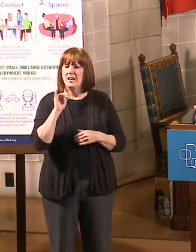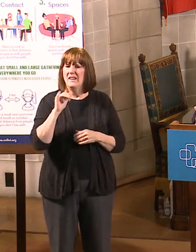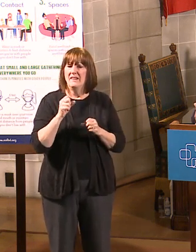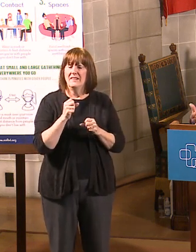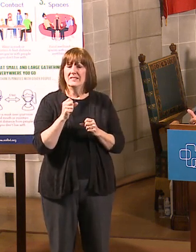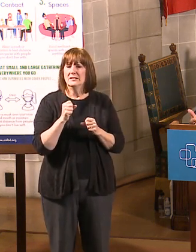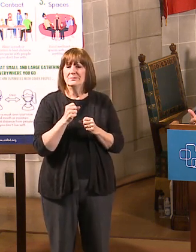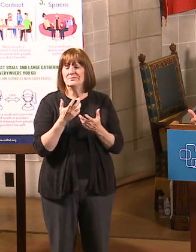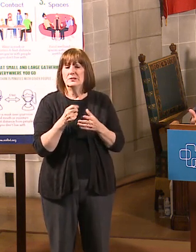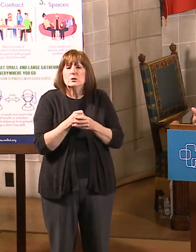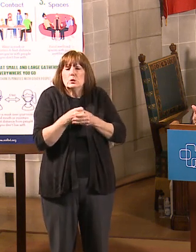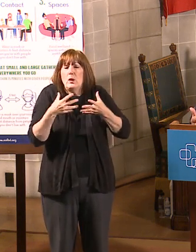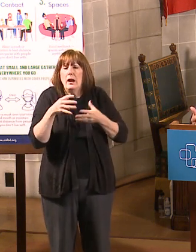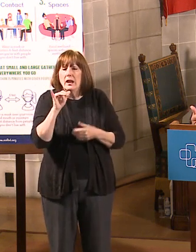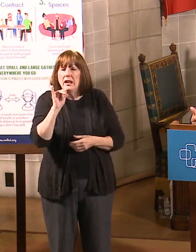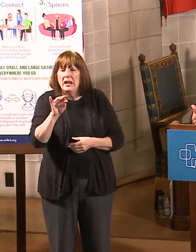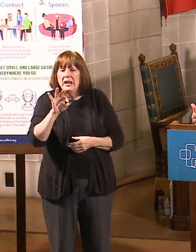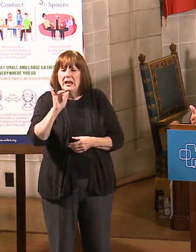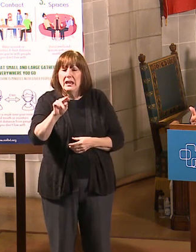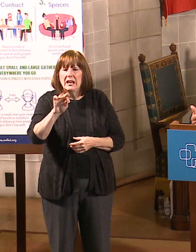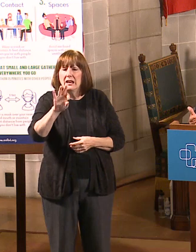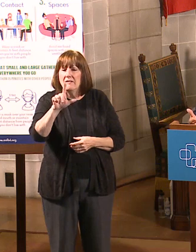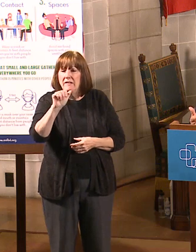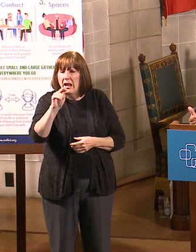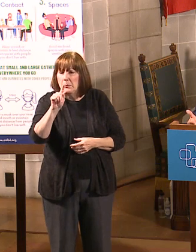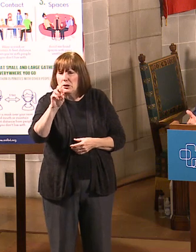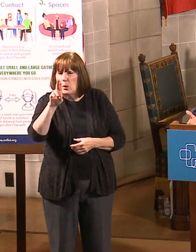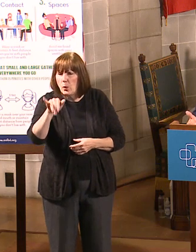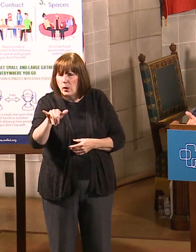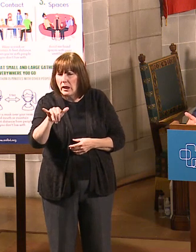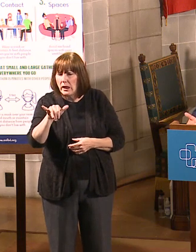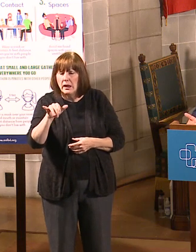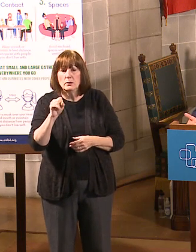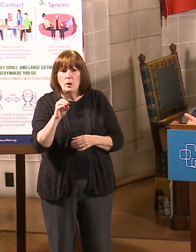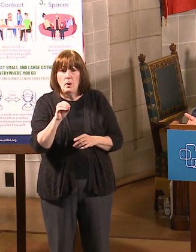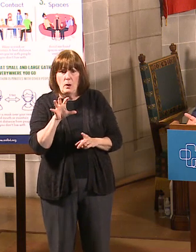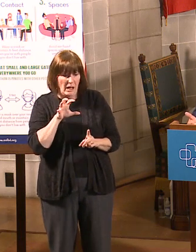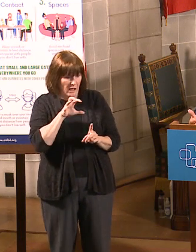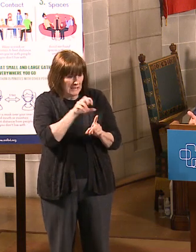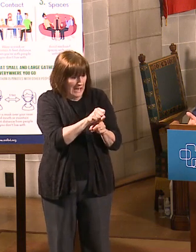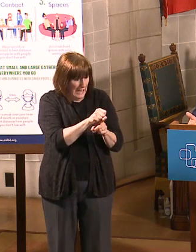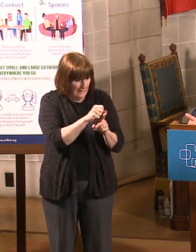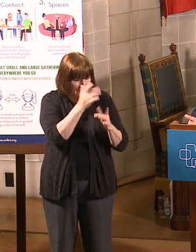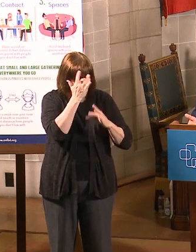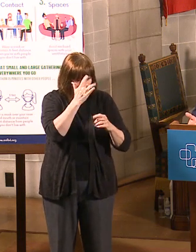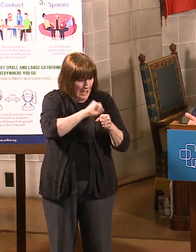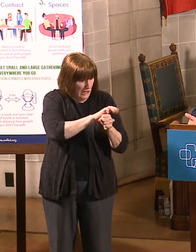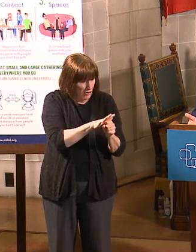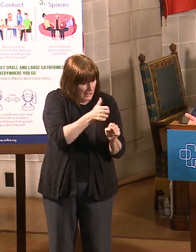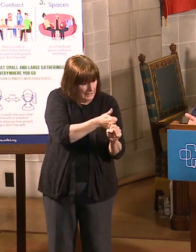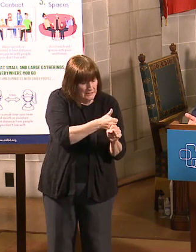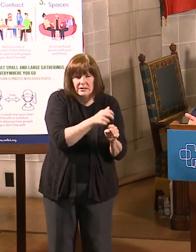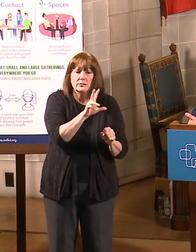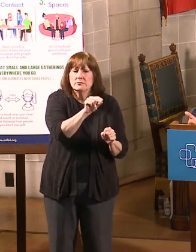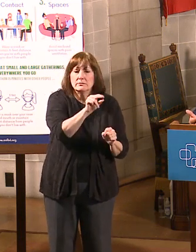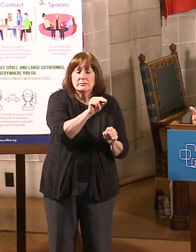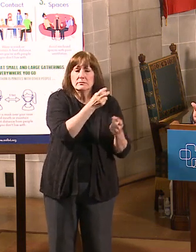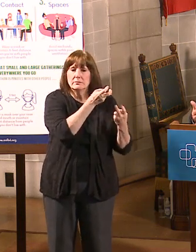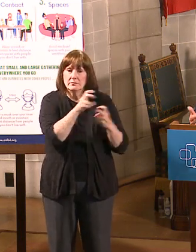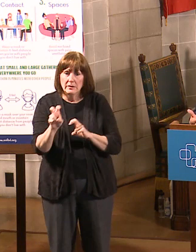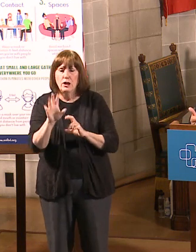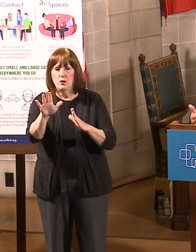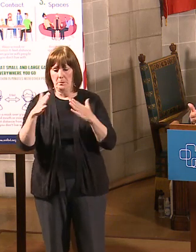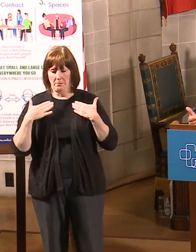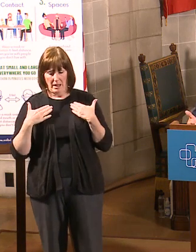So rather than basically attacking the virus itself, what dexamethasone does, your